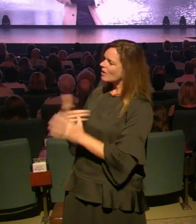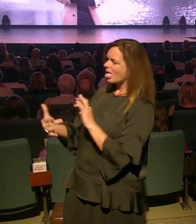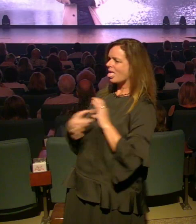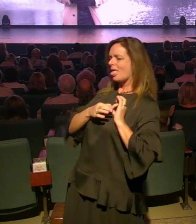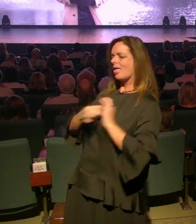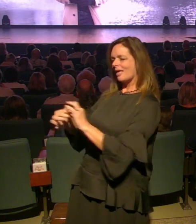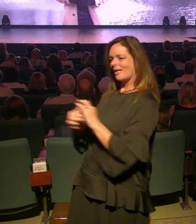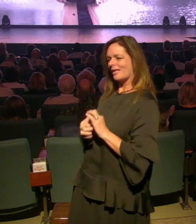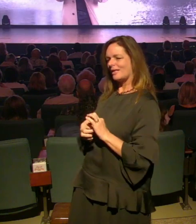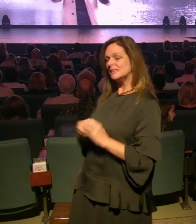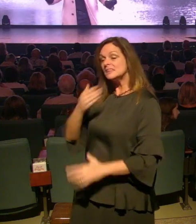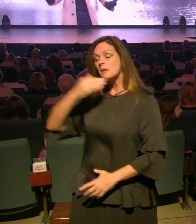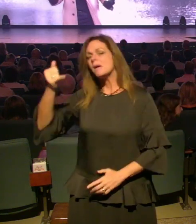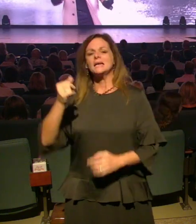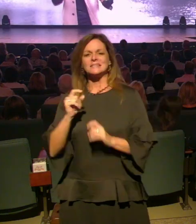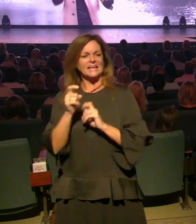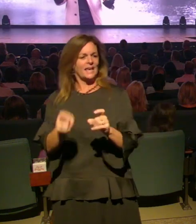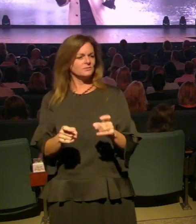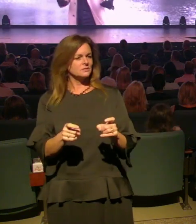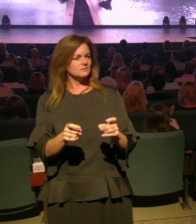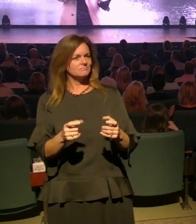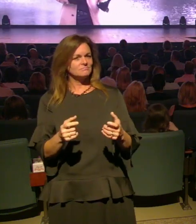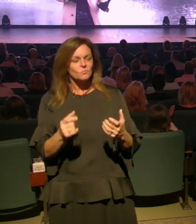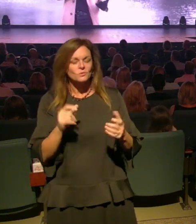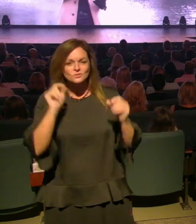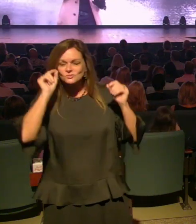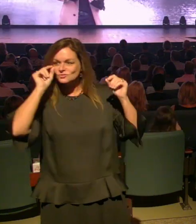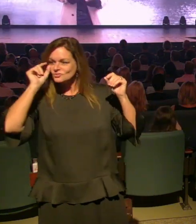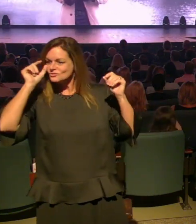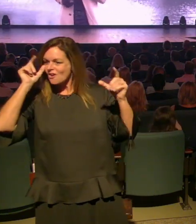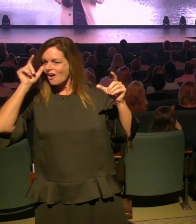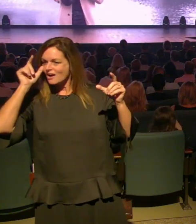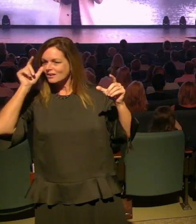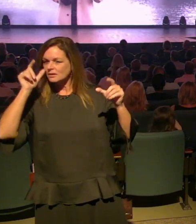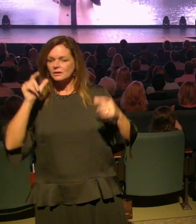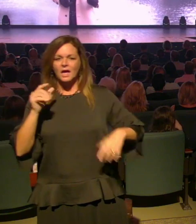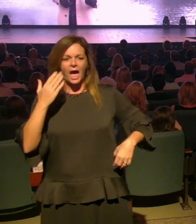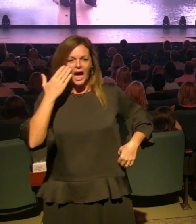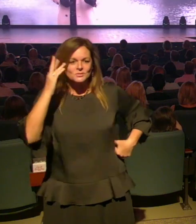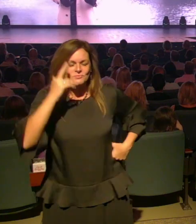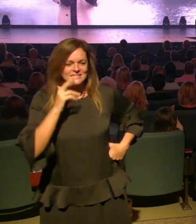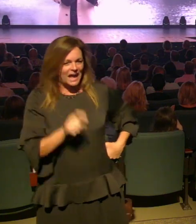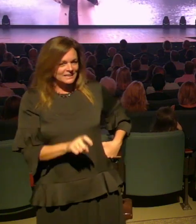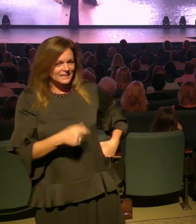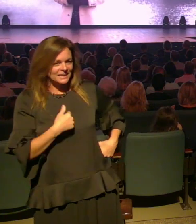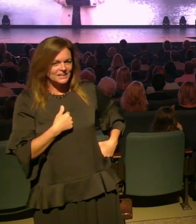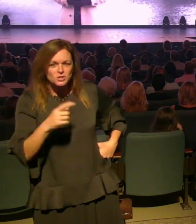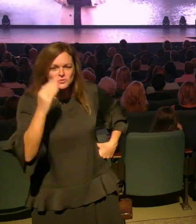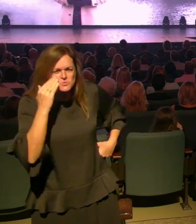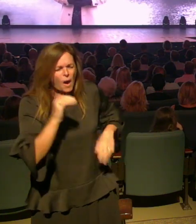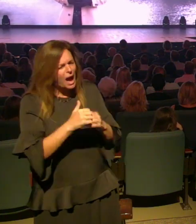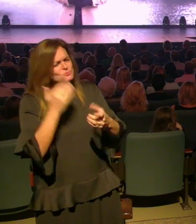best gifts are unexpected. They're the things that somebody knew you needed before you even knew you needed it. They're the gifts